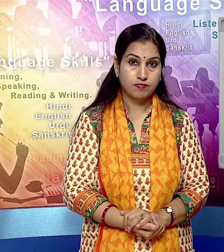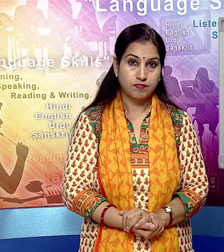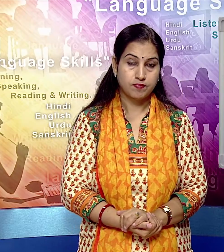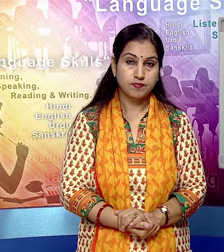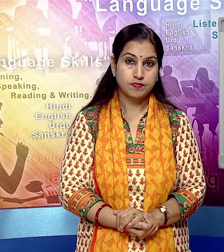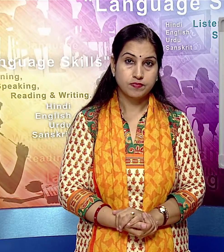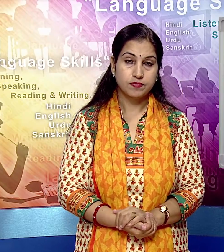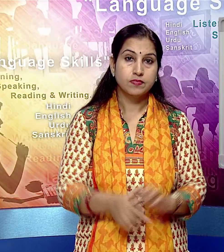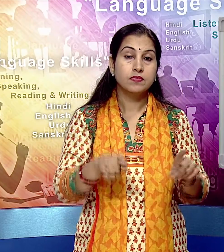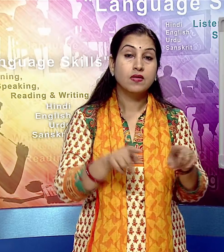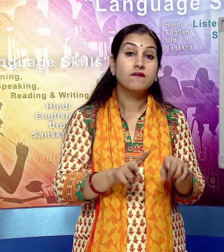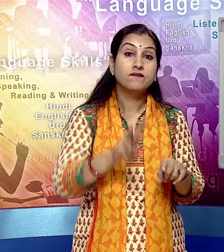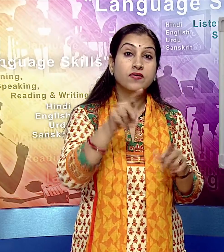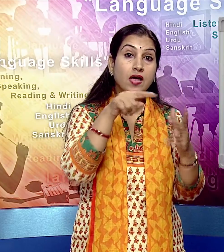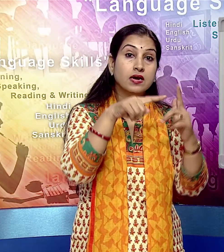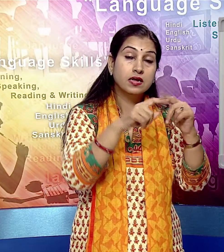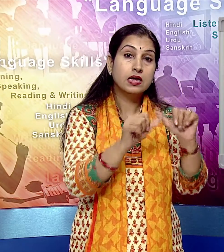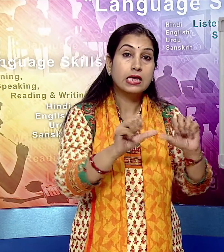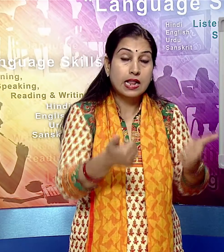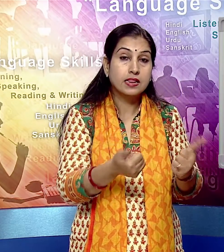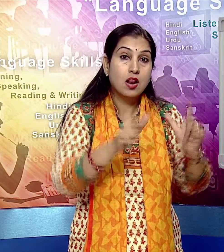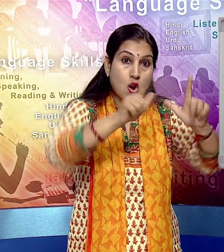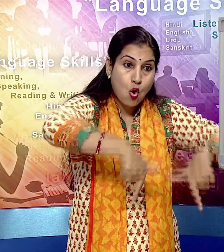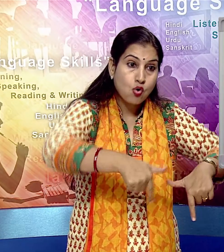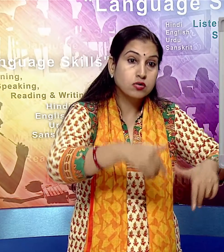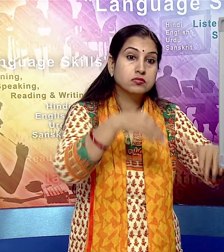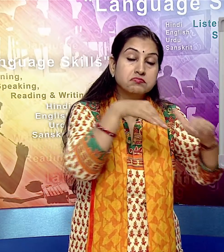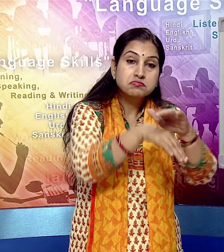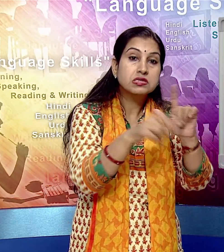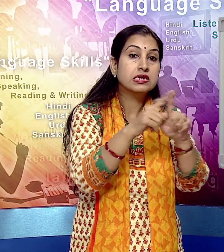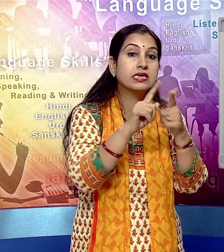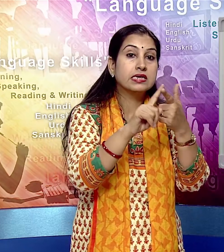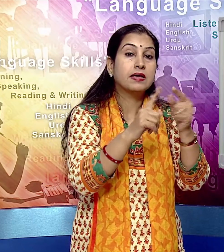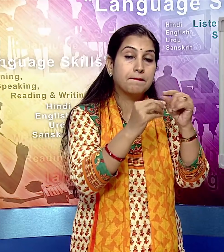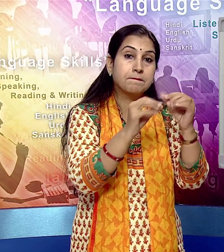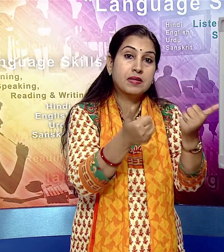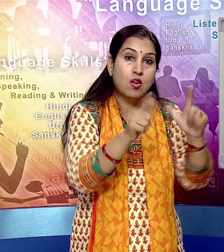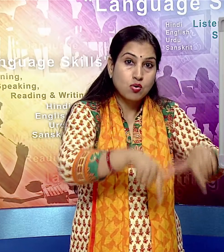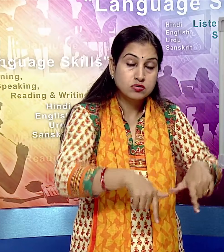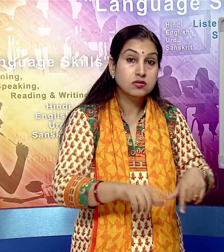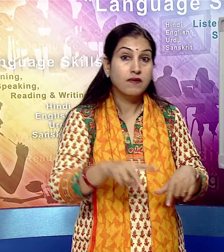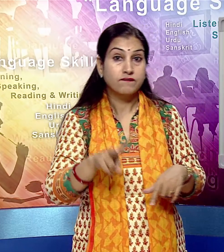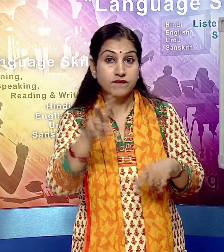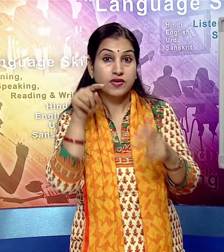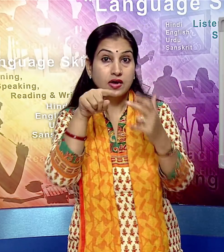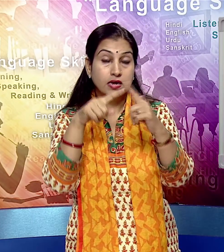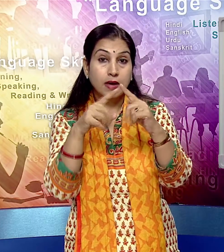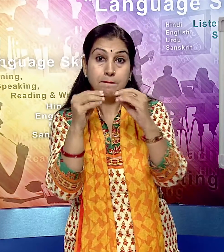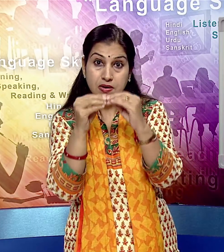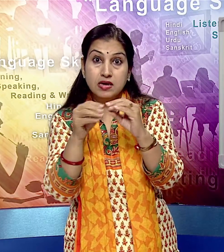Vitamin A can be lost in deep frying. Vitamin B can be lost if rice